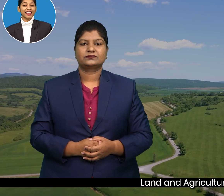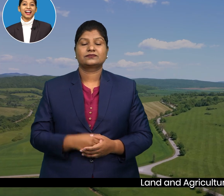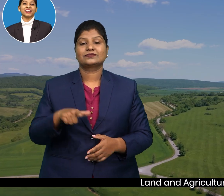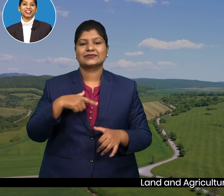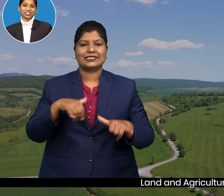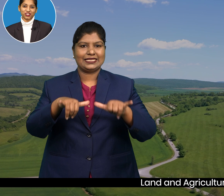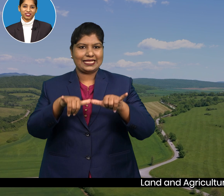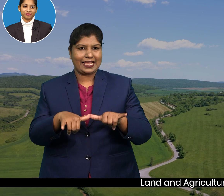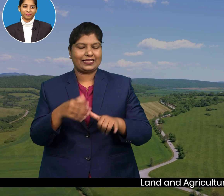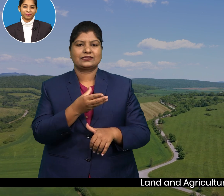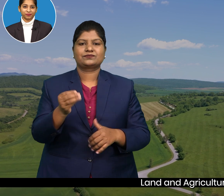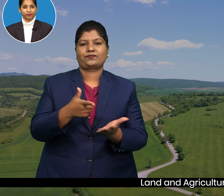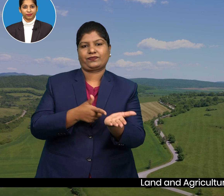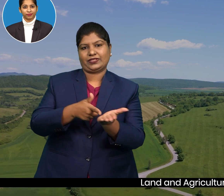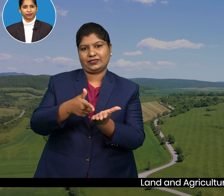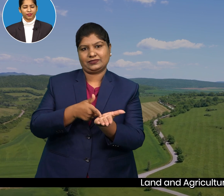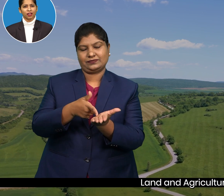Land and agriculture.